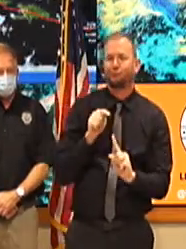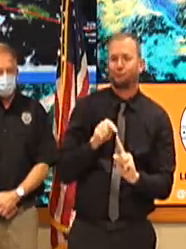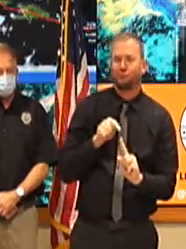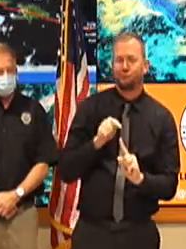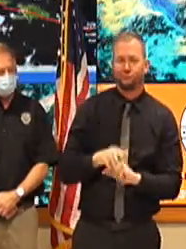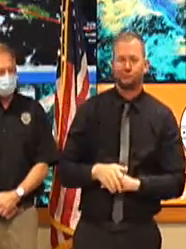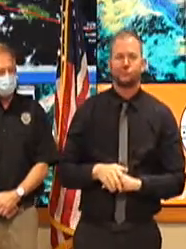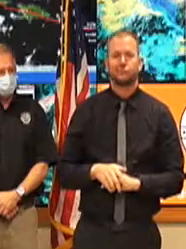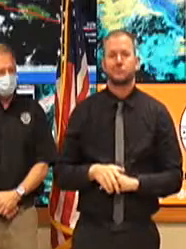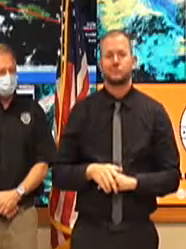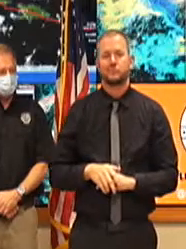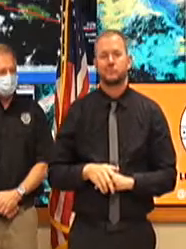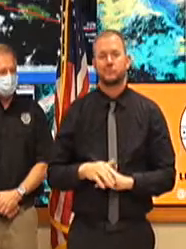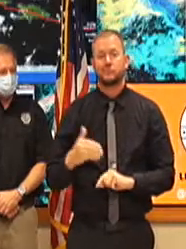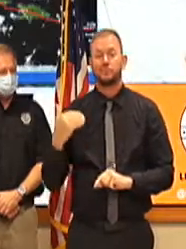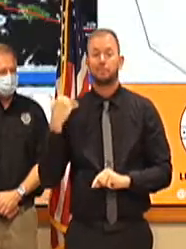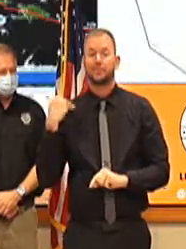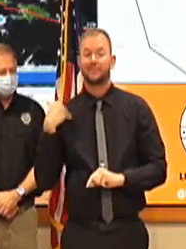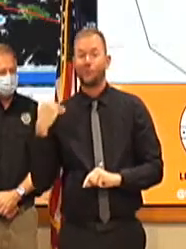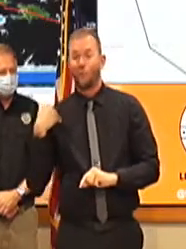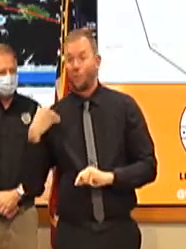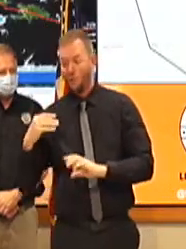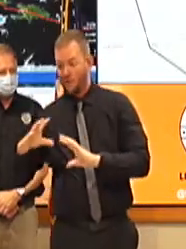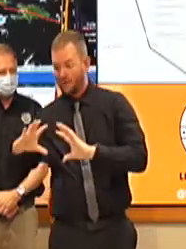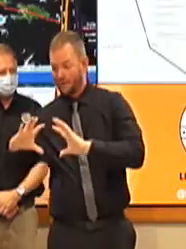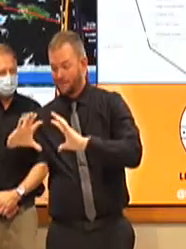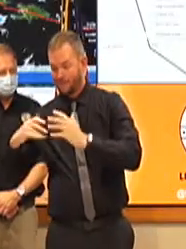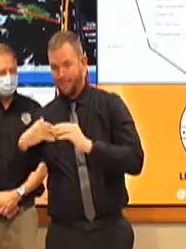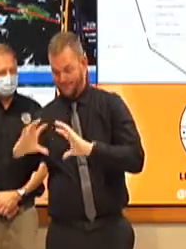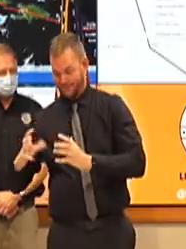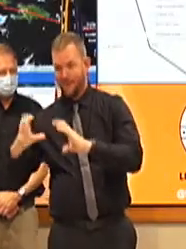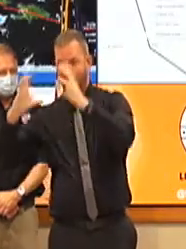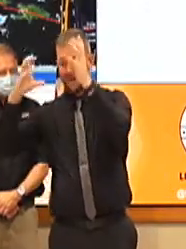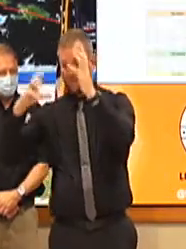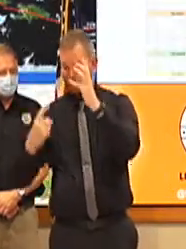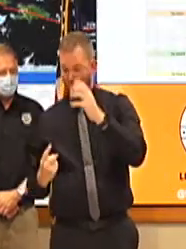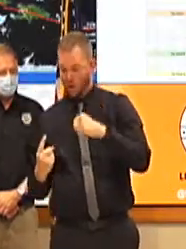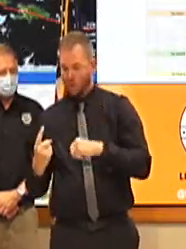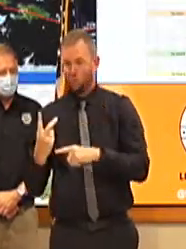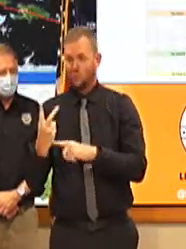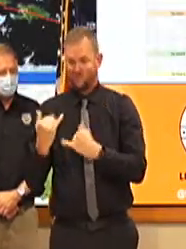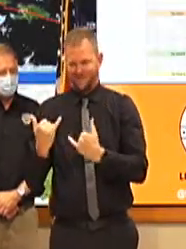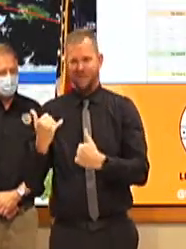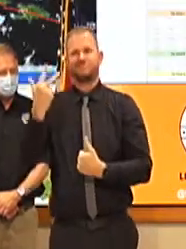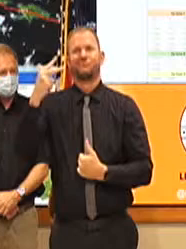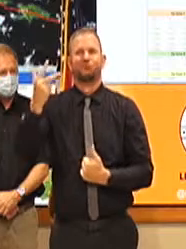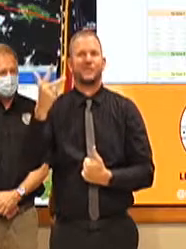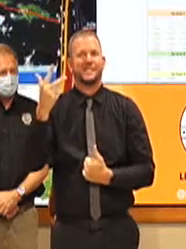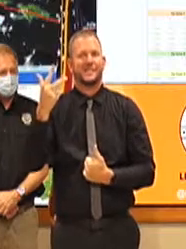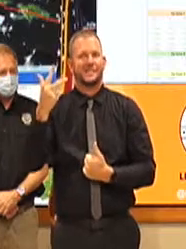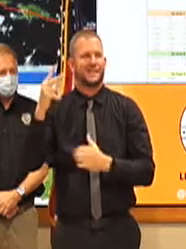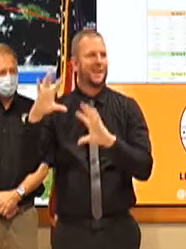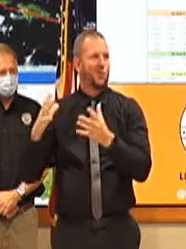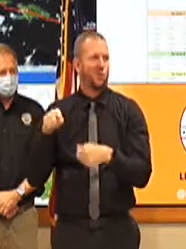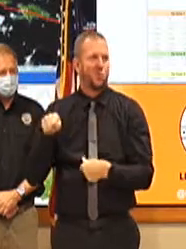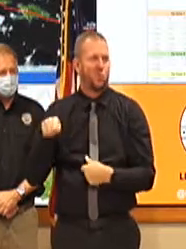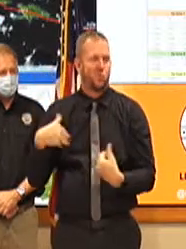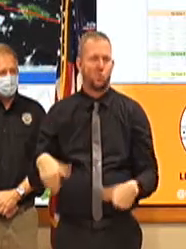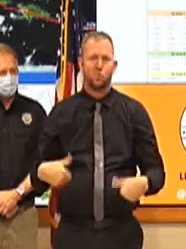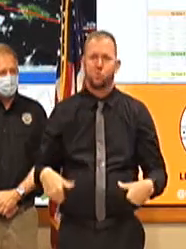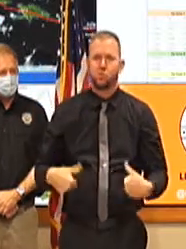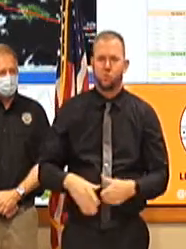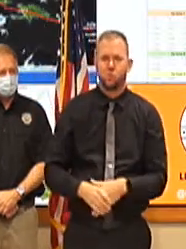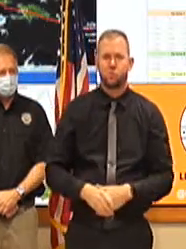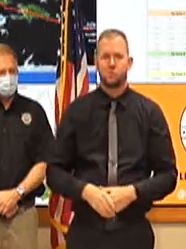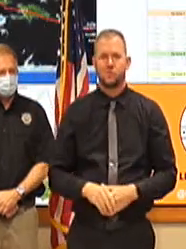to now a Category 3, and who knows where it may end up. So I do want to emphasize